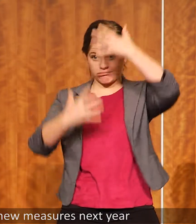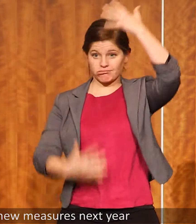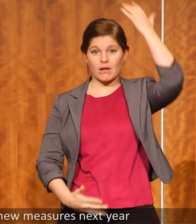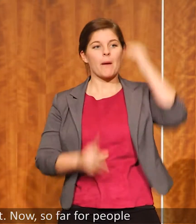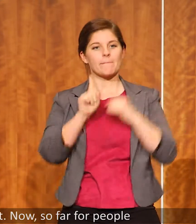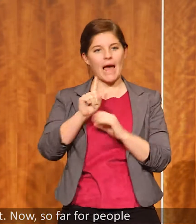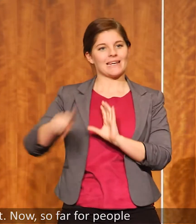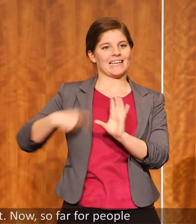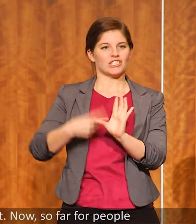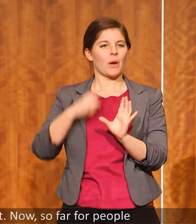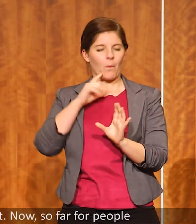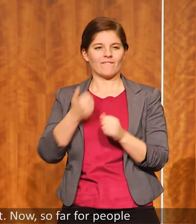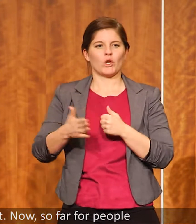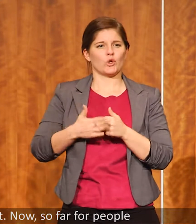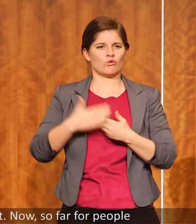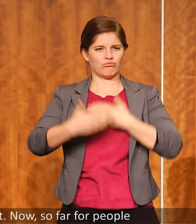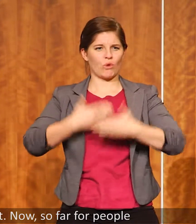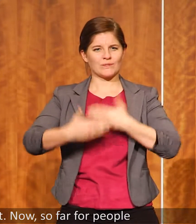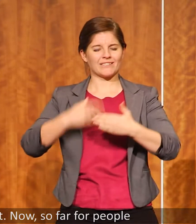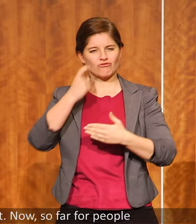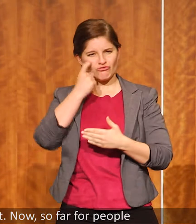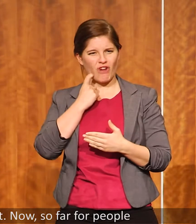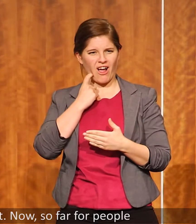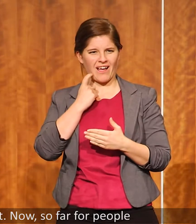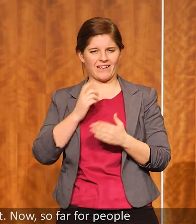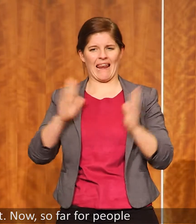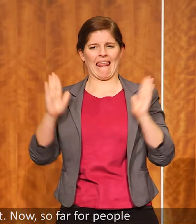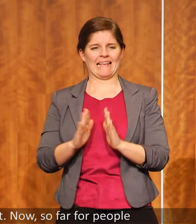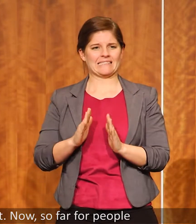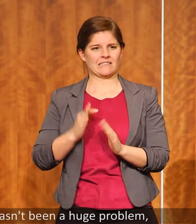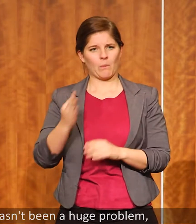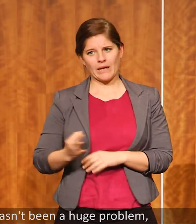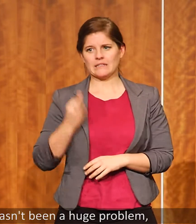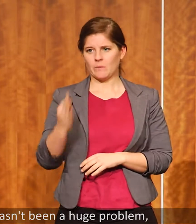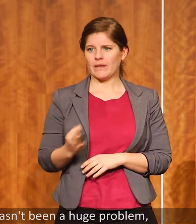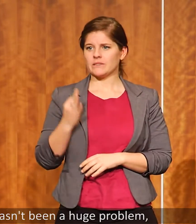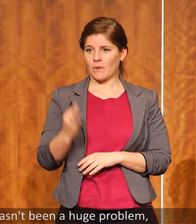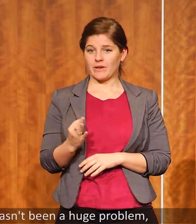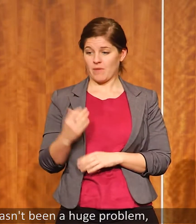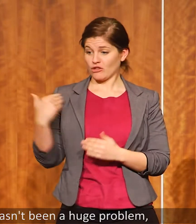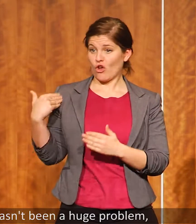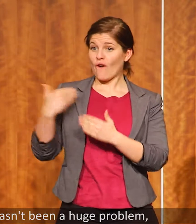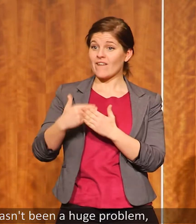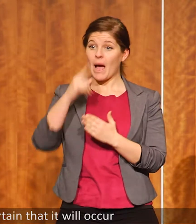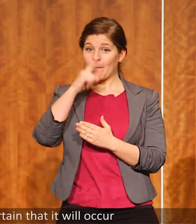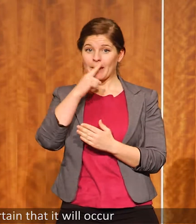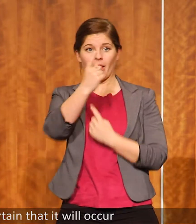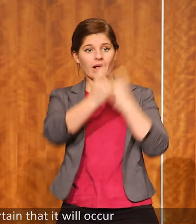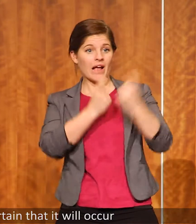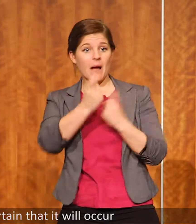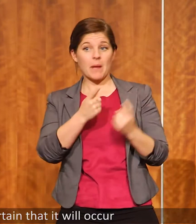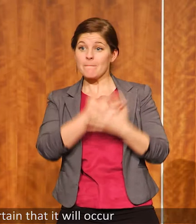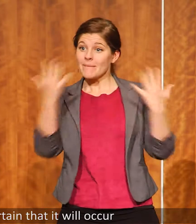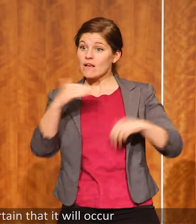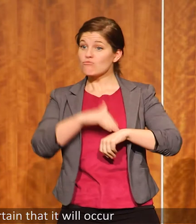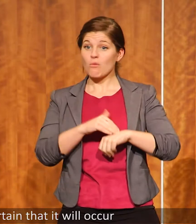next year which will help alleviate that. Now, so far for people that have come forward, that hasn't been a huge problem, provided they can